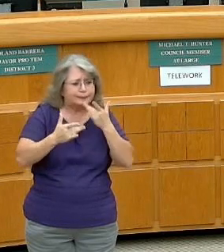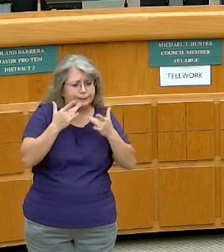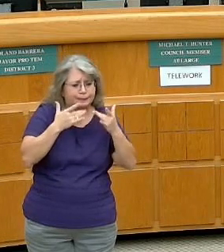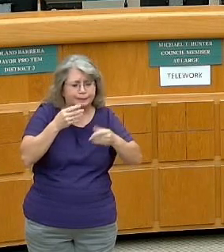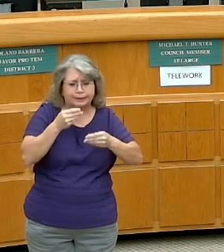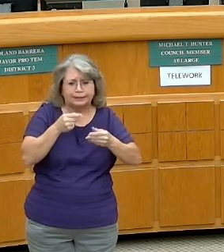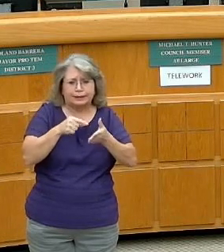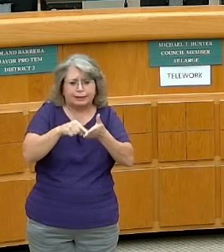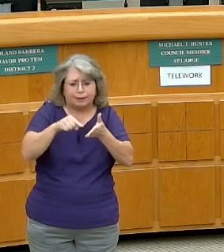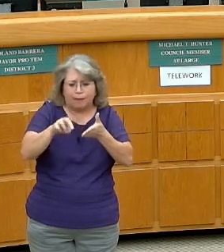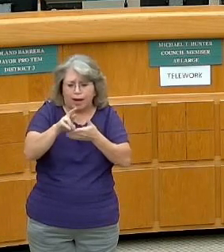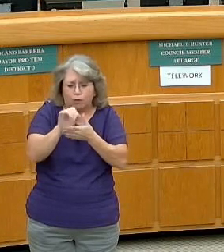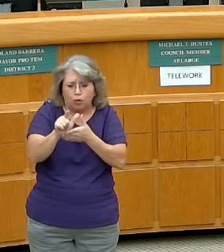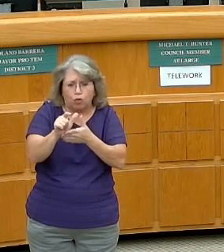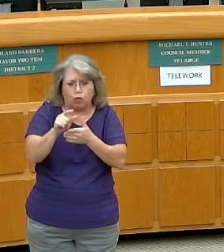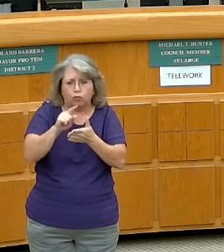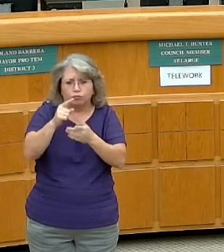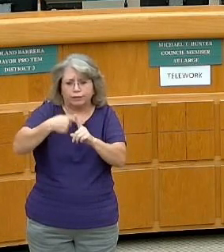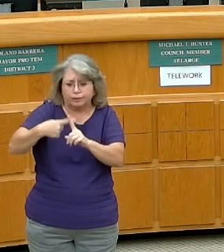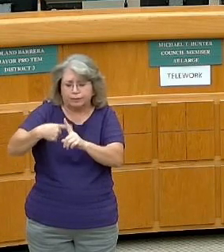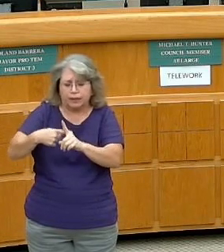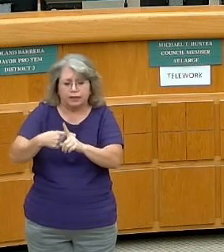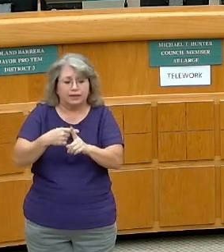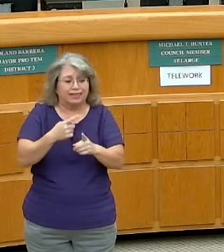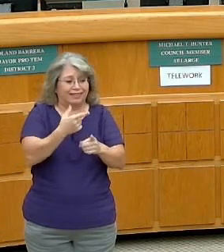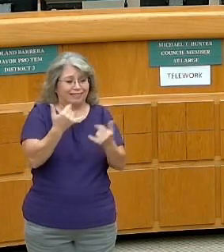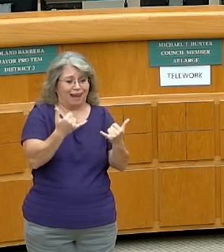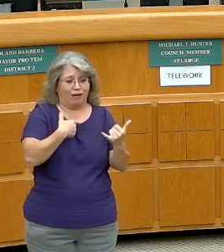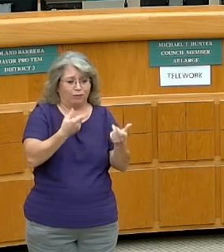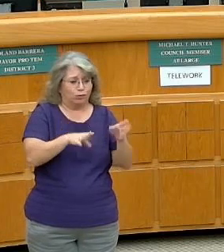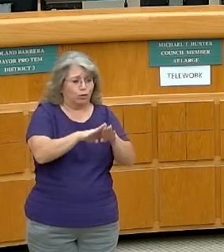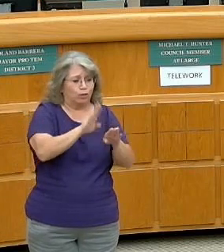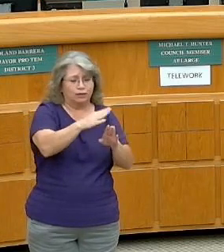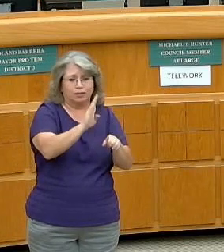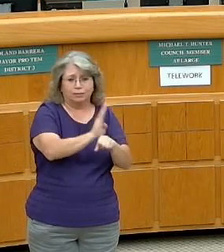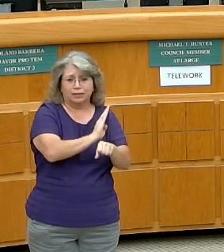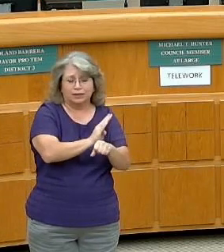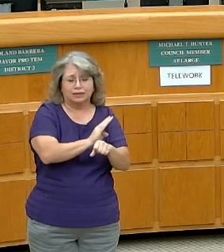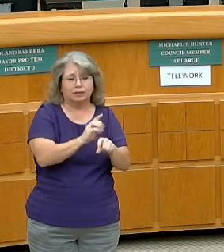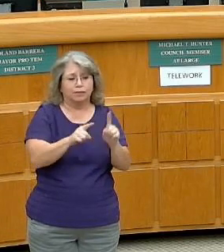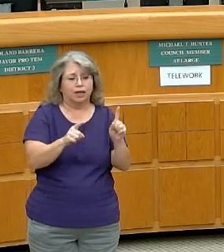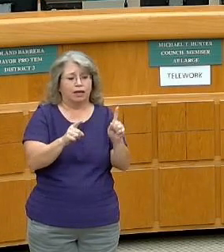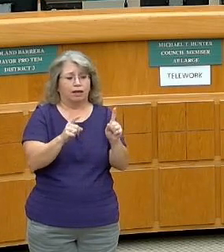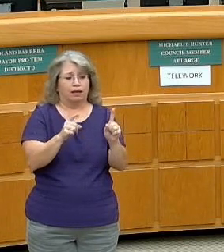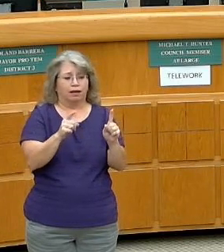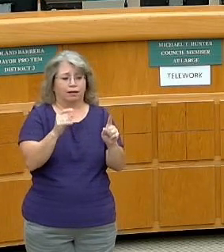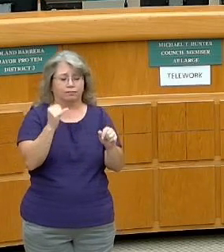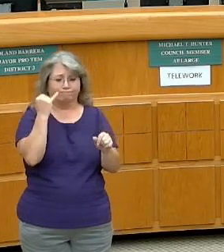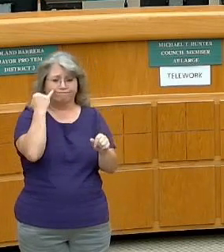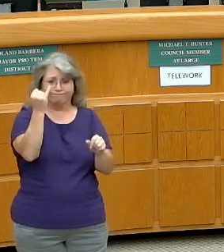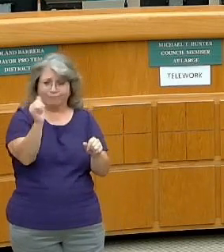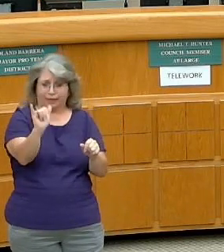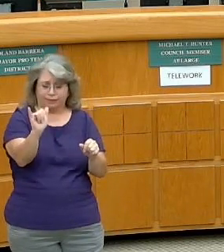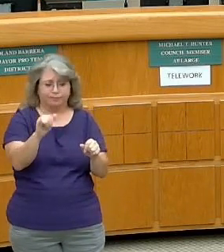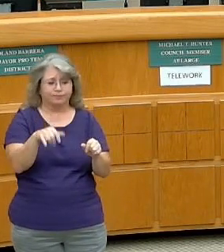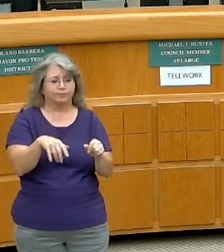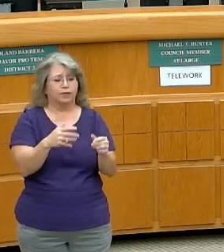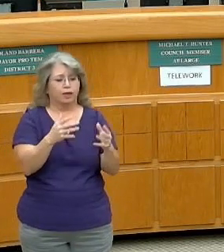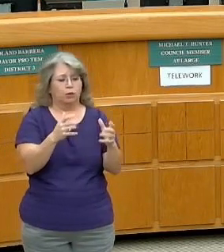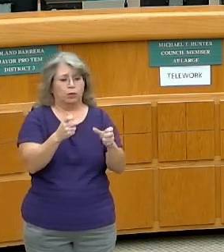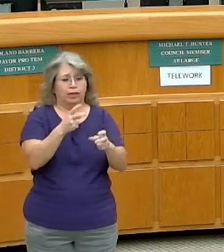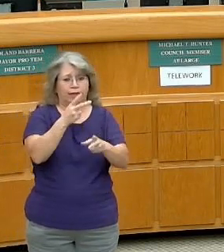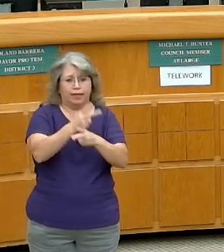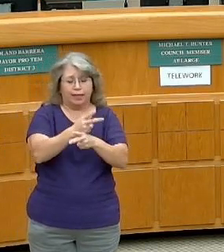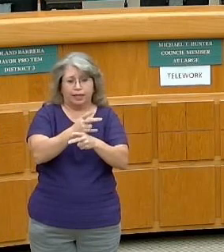have had to close their businesses, and the idea of this is to keep the relationships between small business owners, their